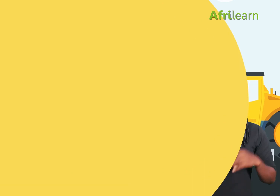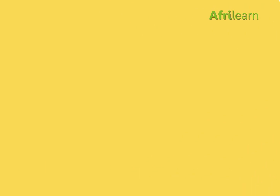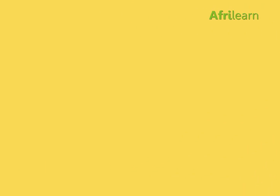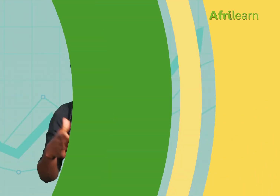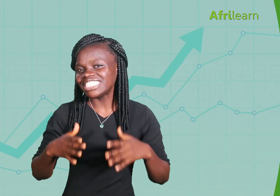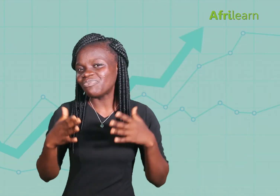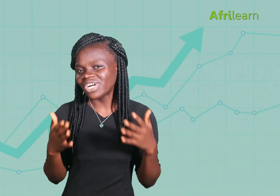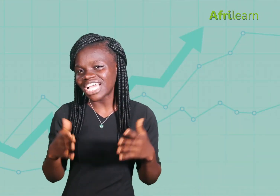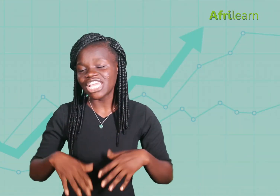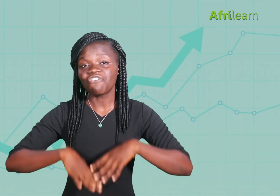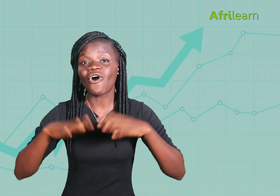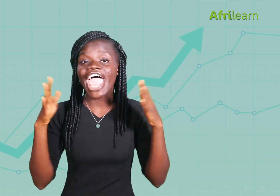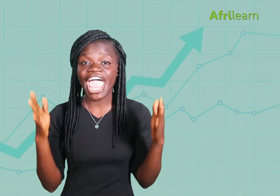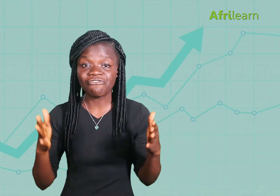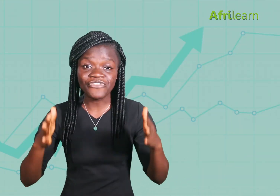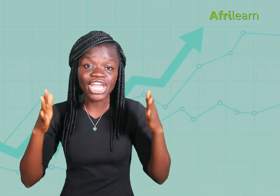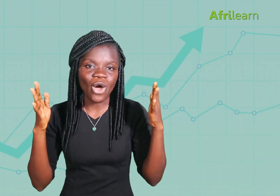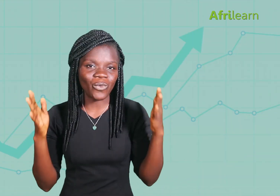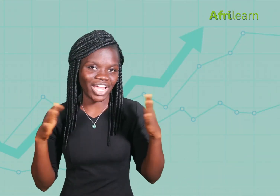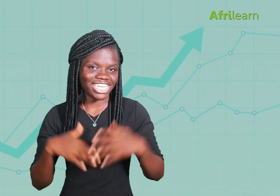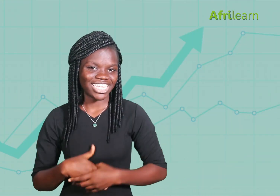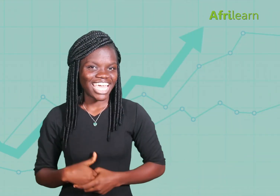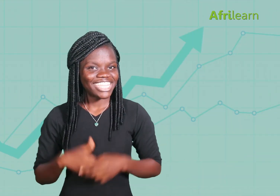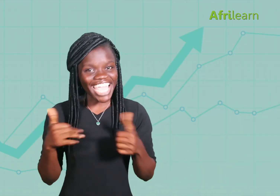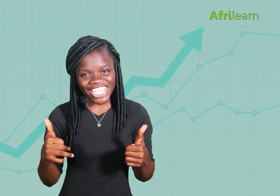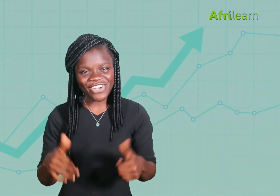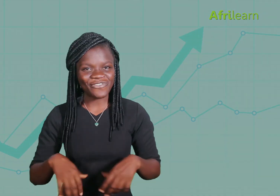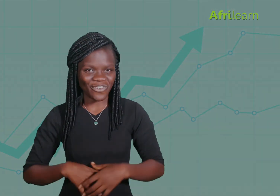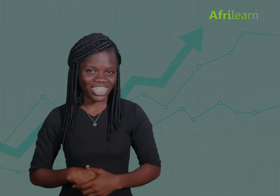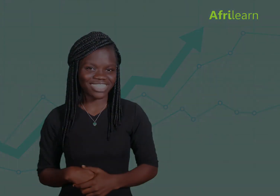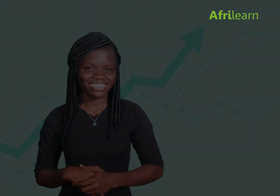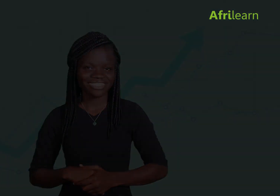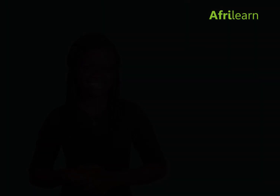Opportunity cost is important for everyone. Thank you for watching.